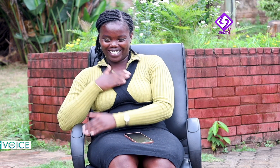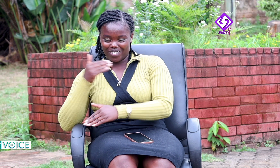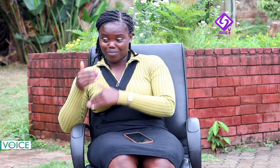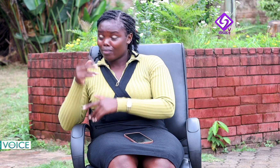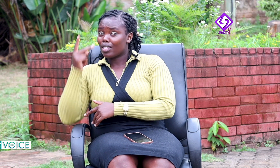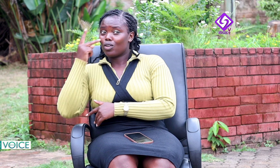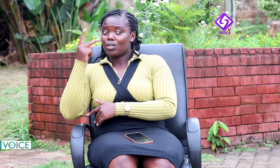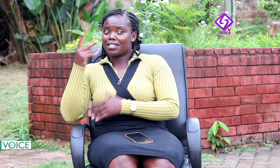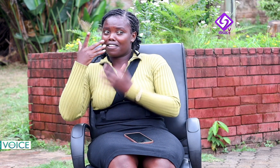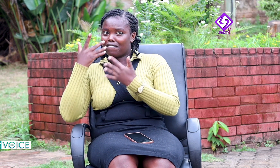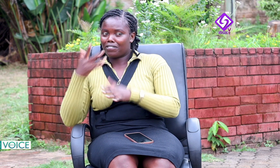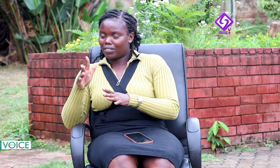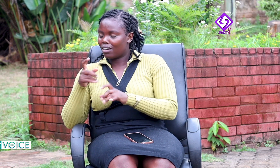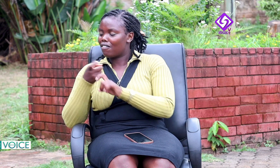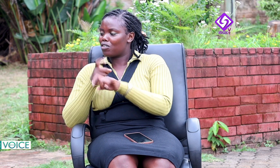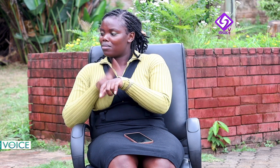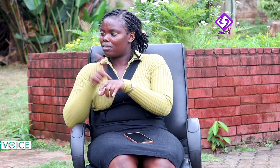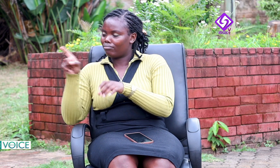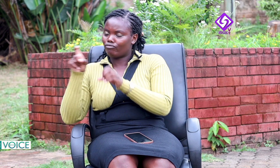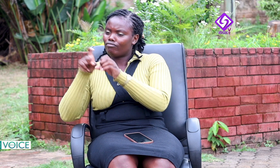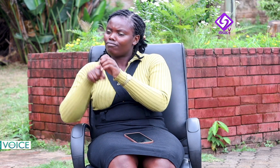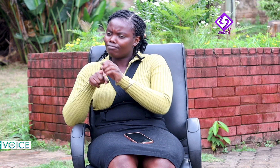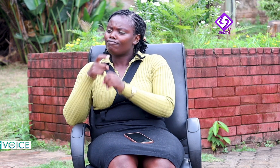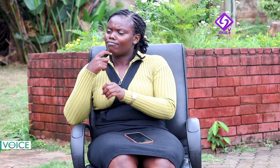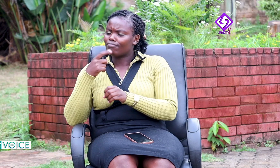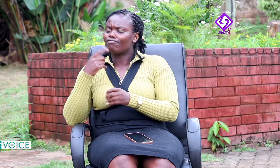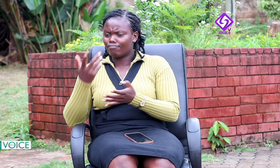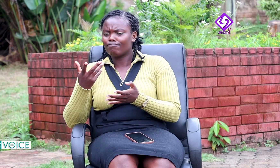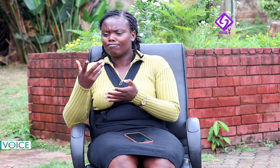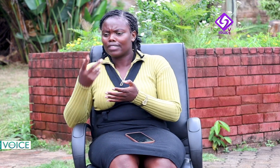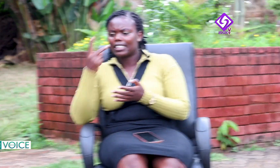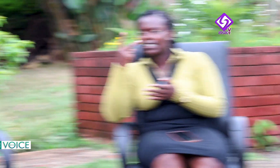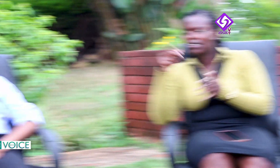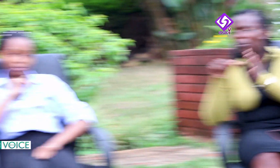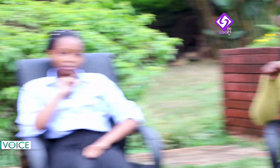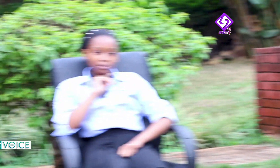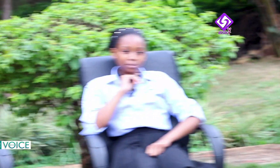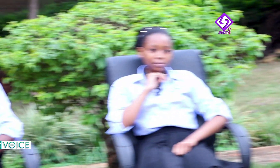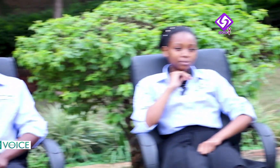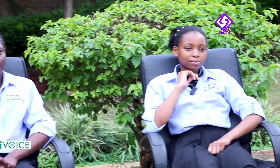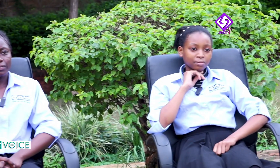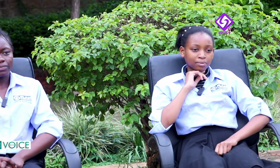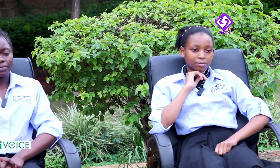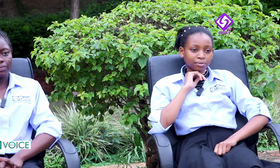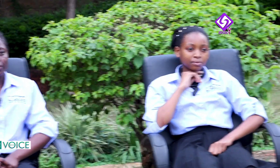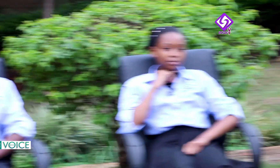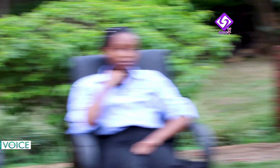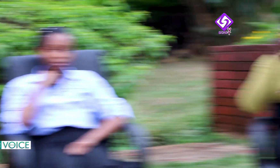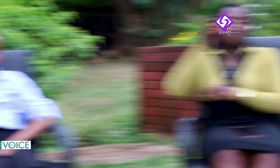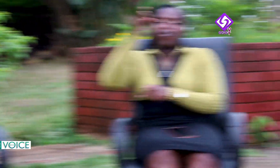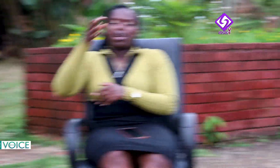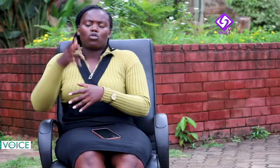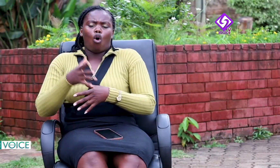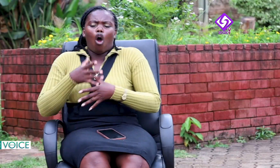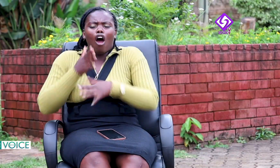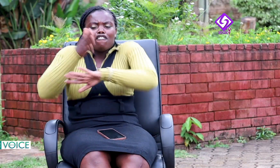it in our society. Now back to Deborah. When you joined the Young Leadership